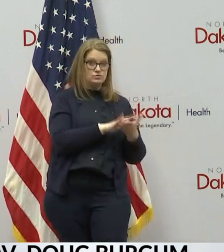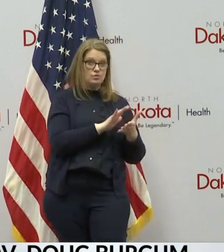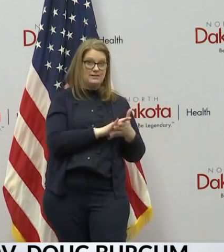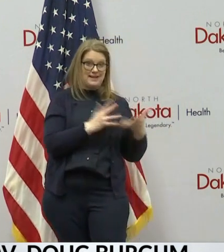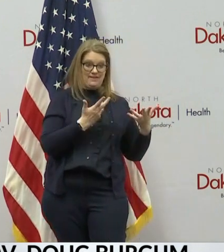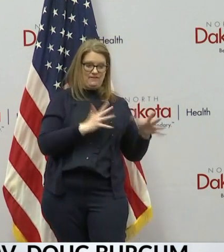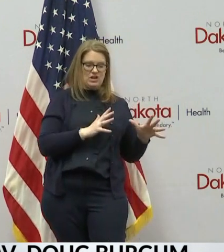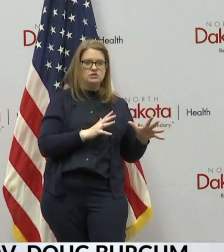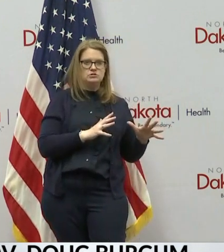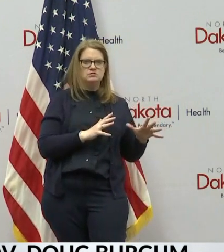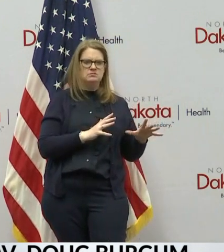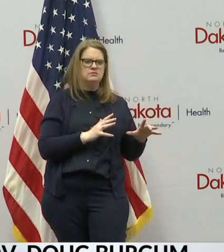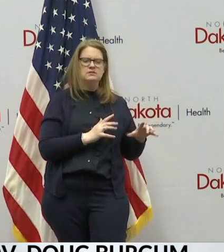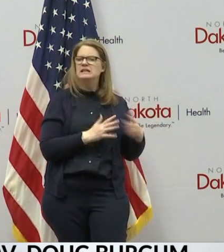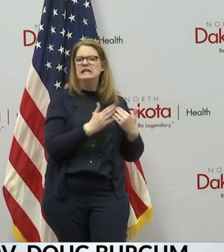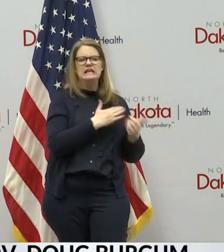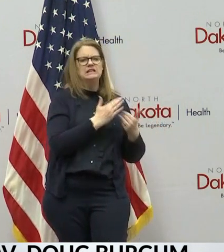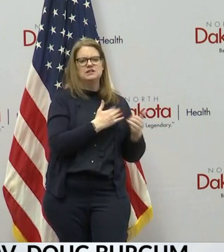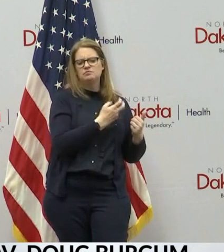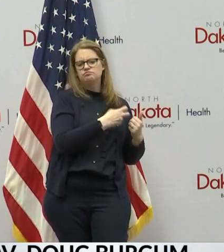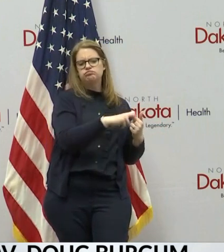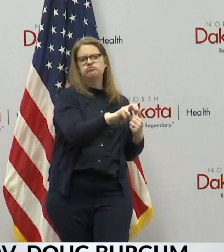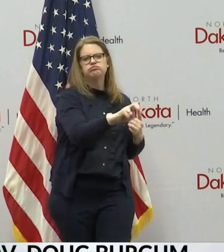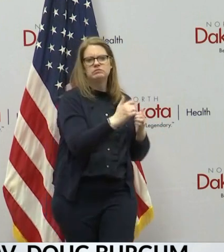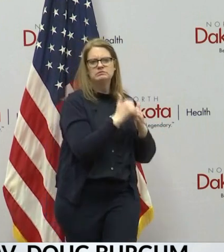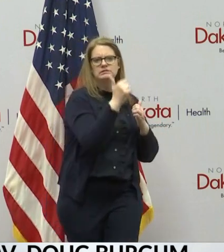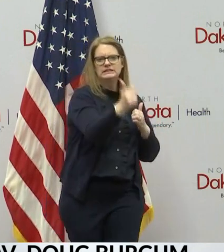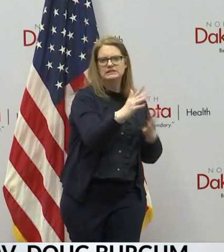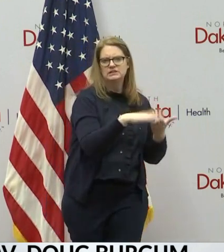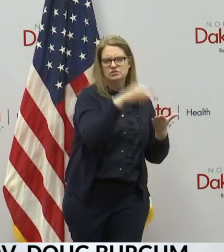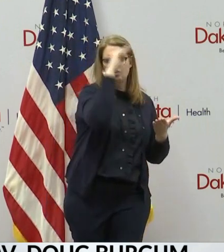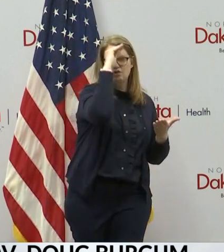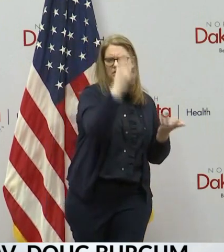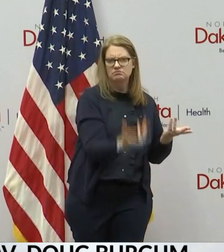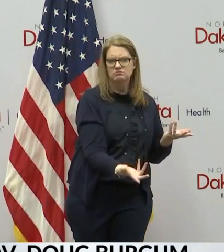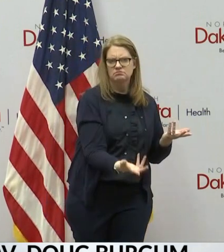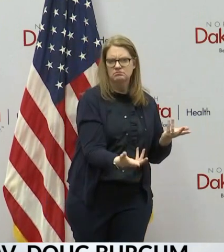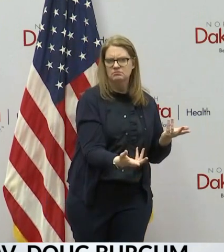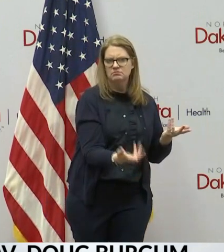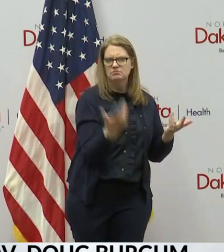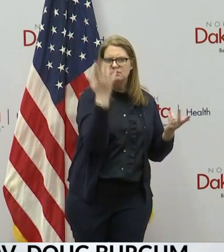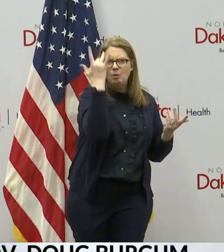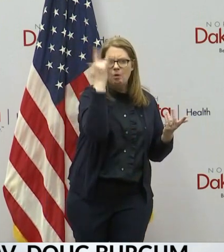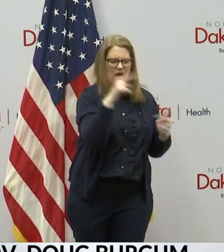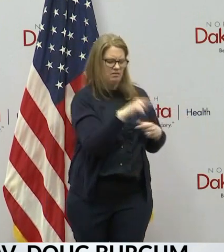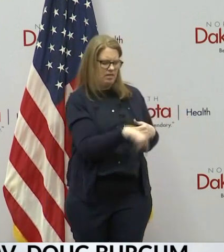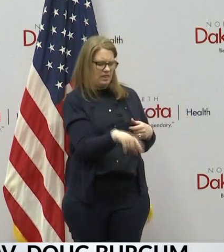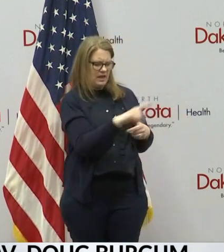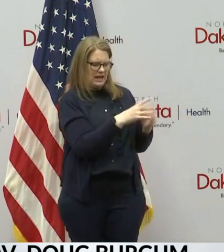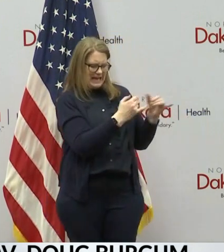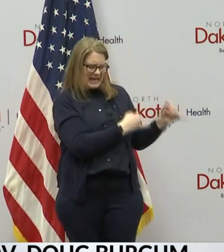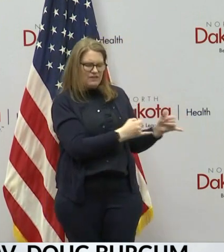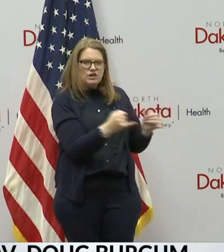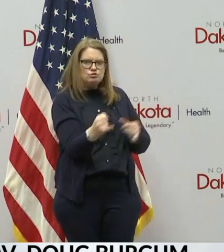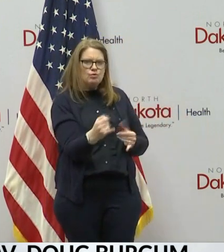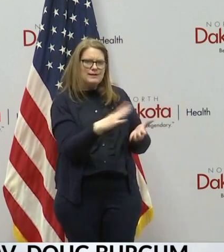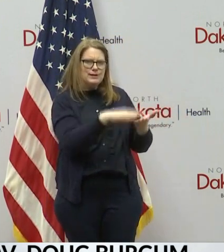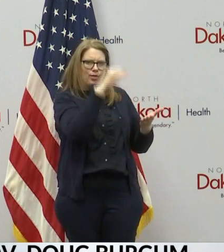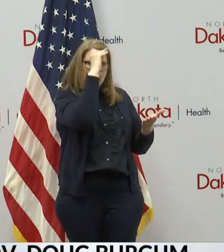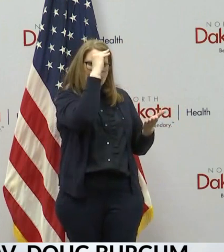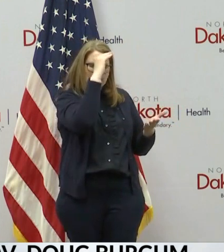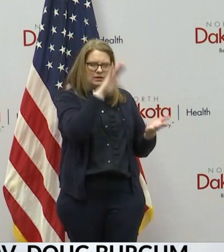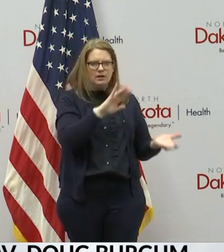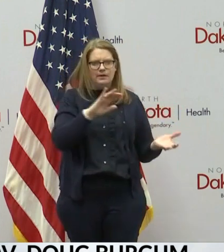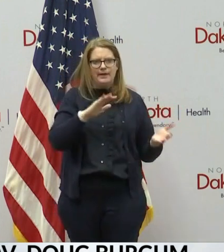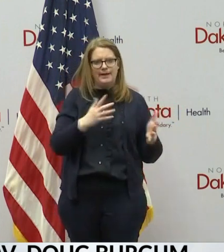more seamlessly move into this education because they were already doing individualized, personalized learning as opposed to